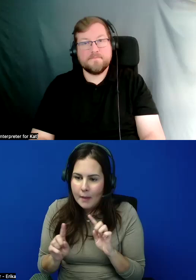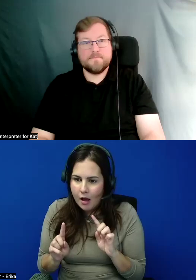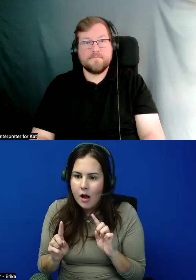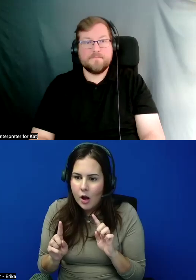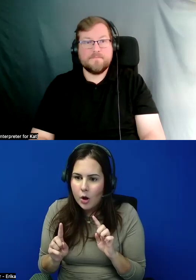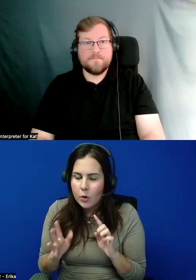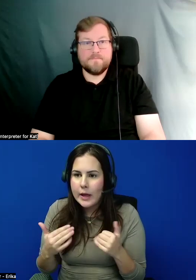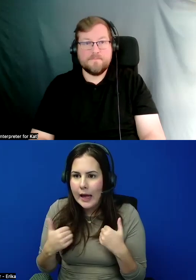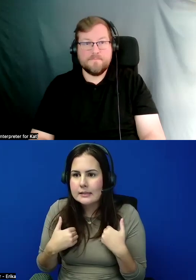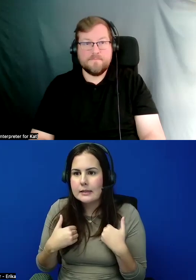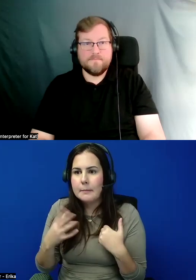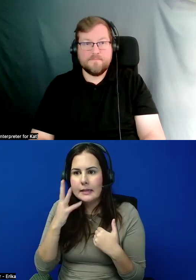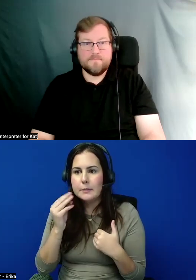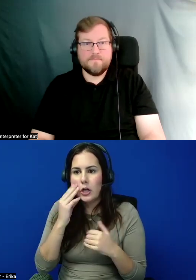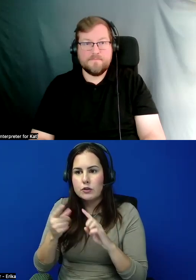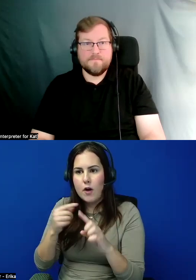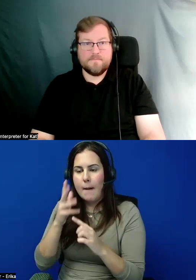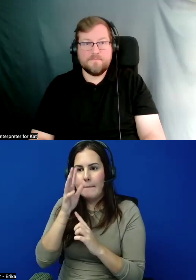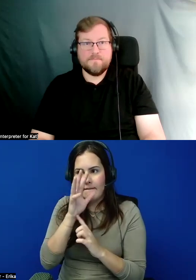had some experience in that region,